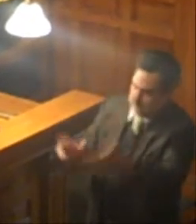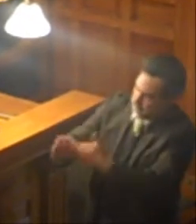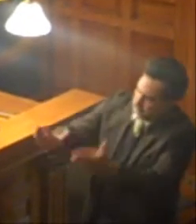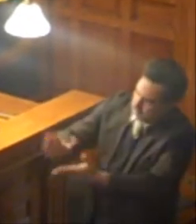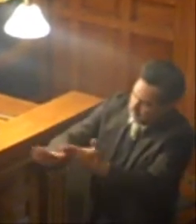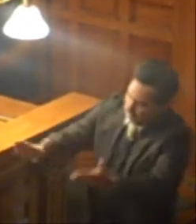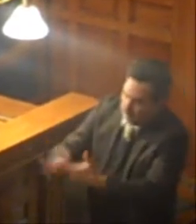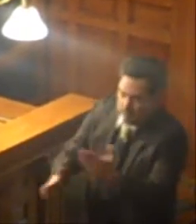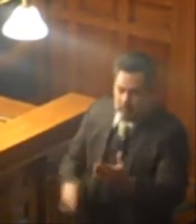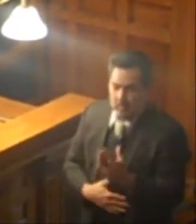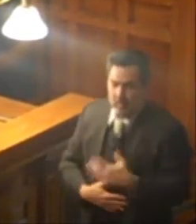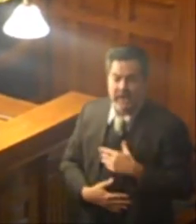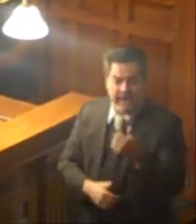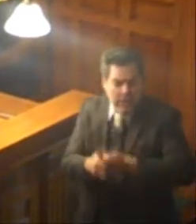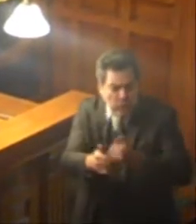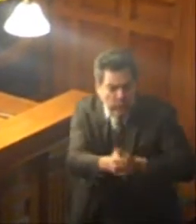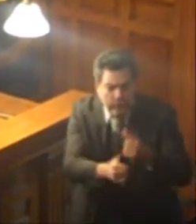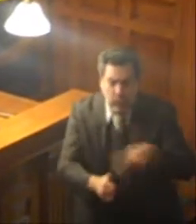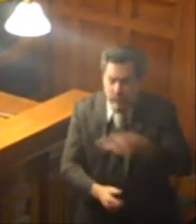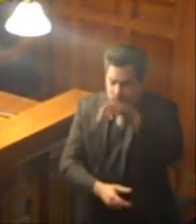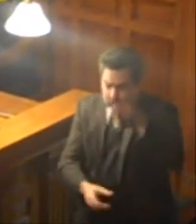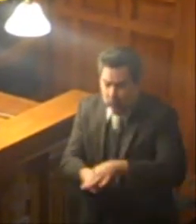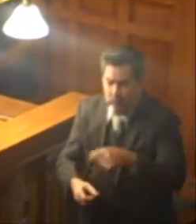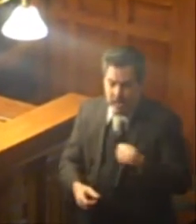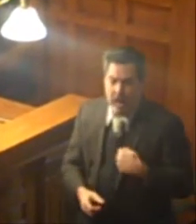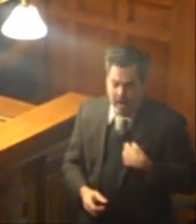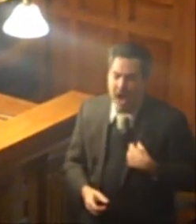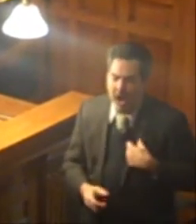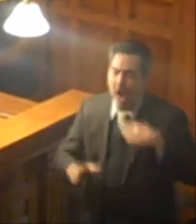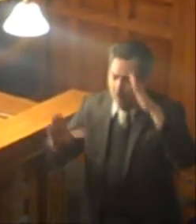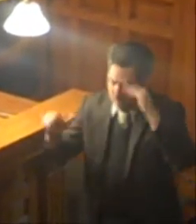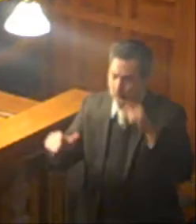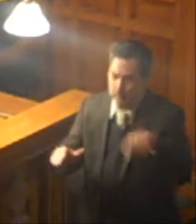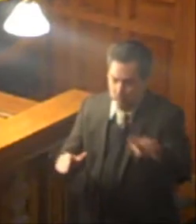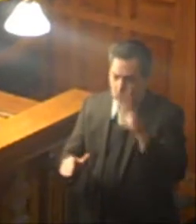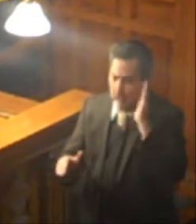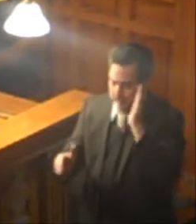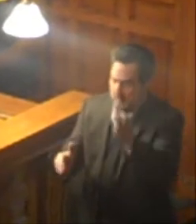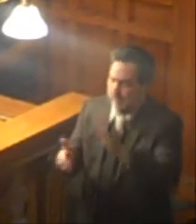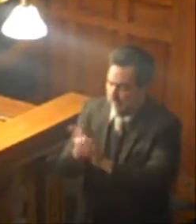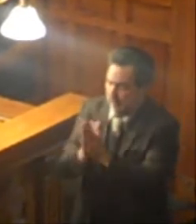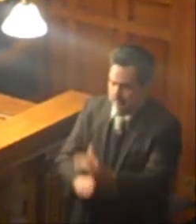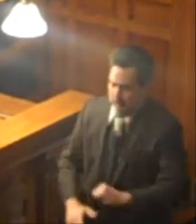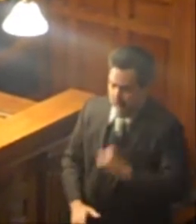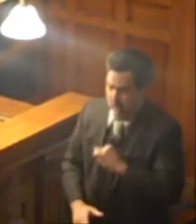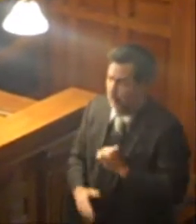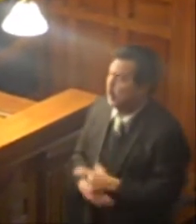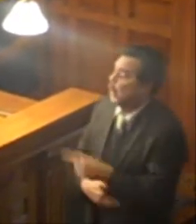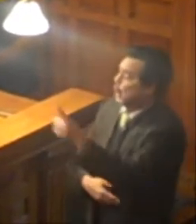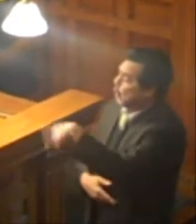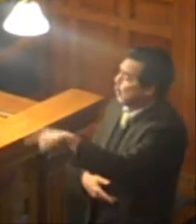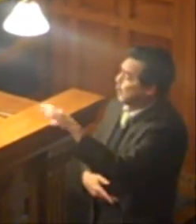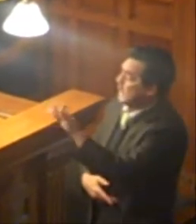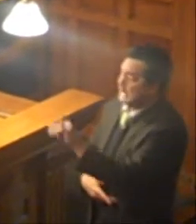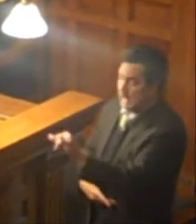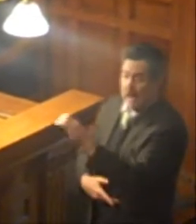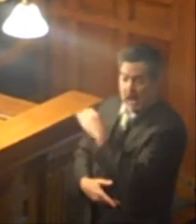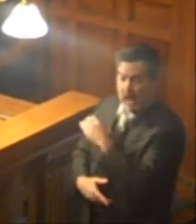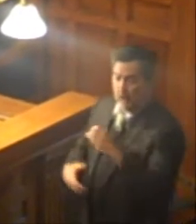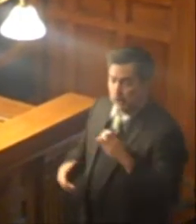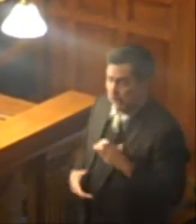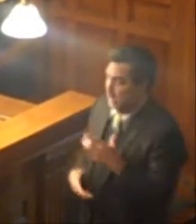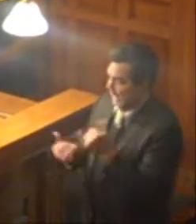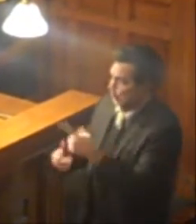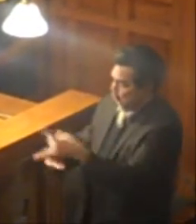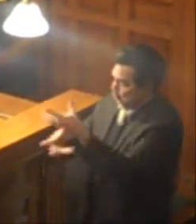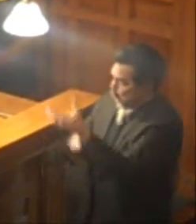proud. To my colleagues, you have placed your trust in me, and I thank you.